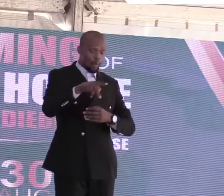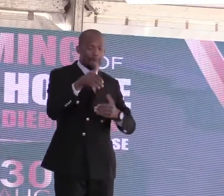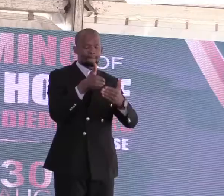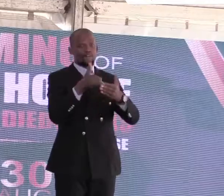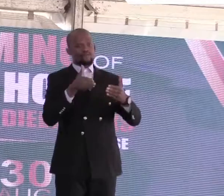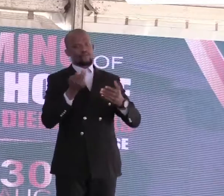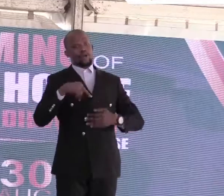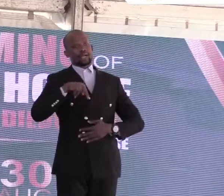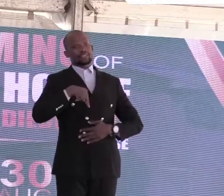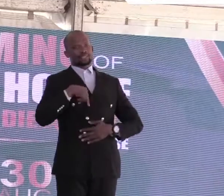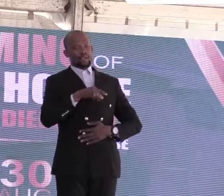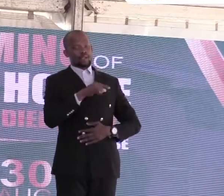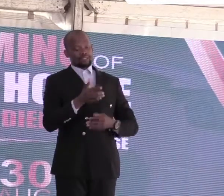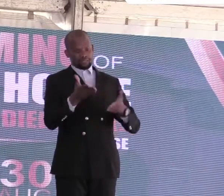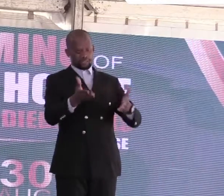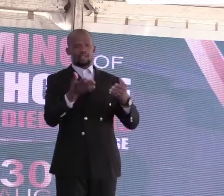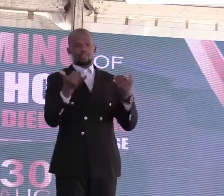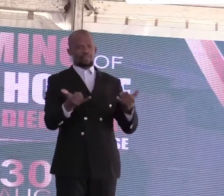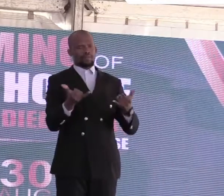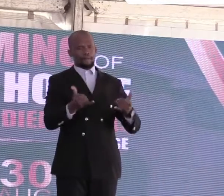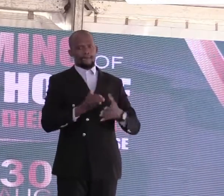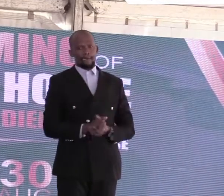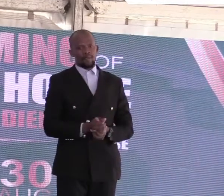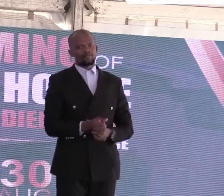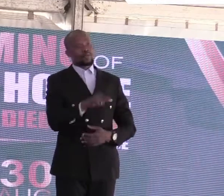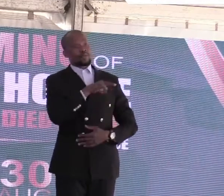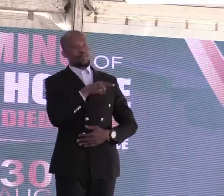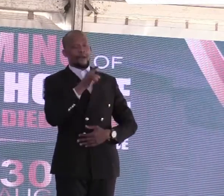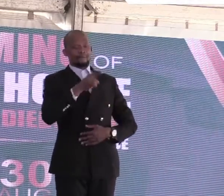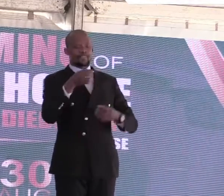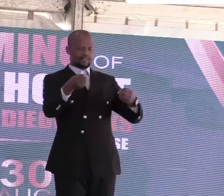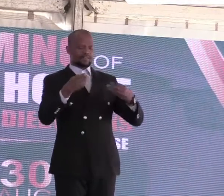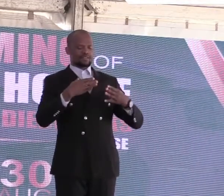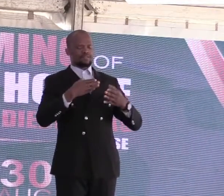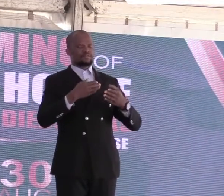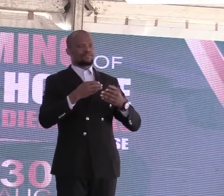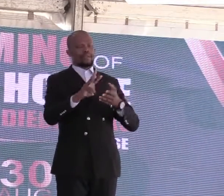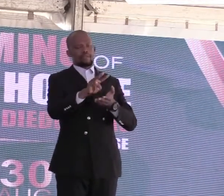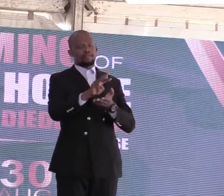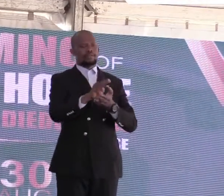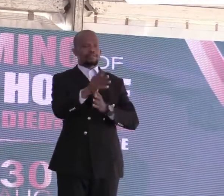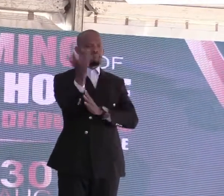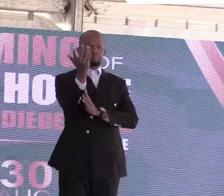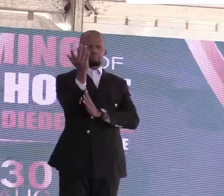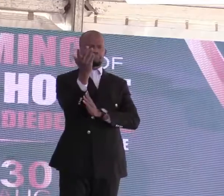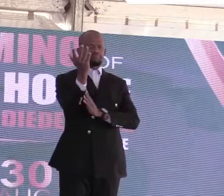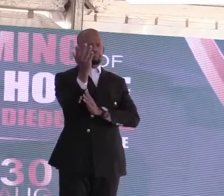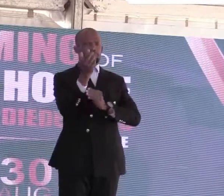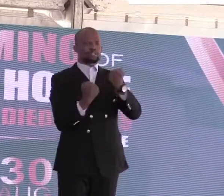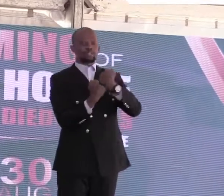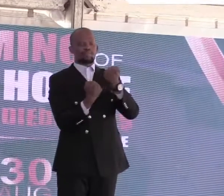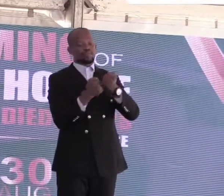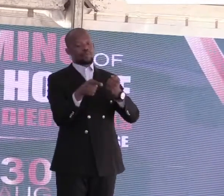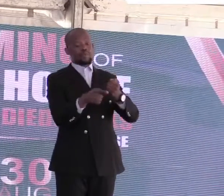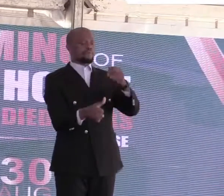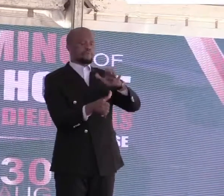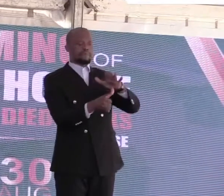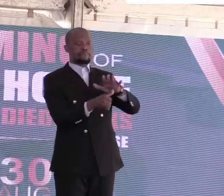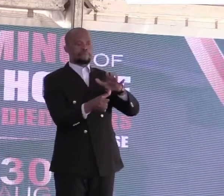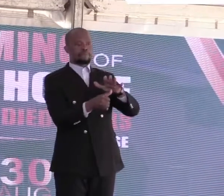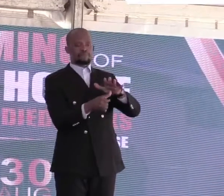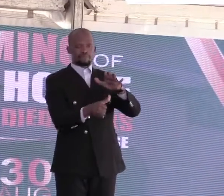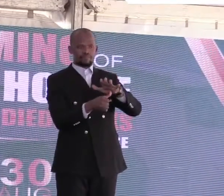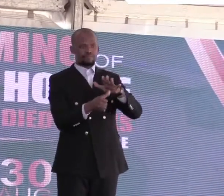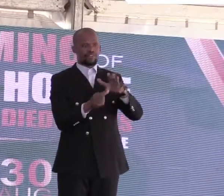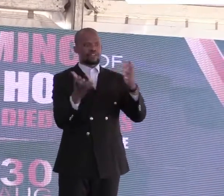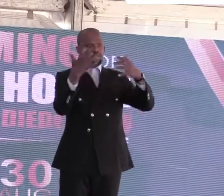before us, is here today to give a message of support on this very important occasion, as has been